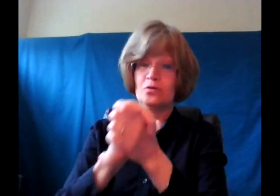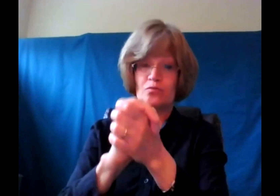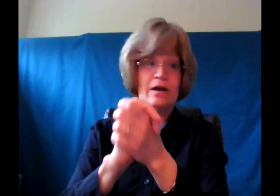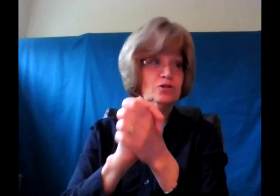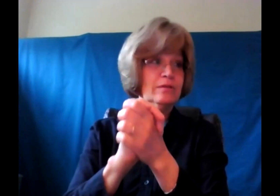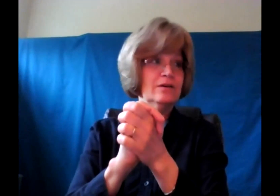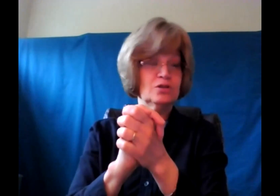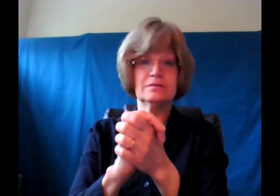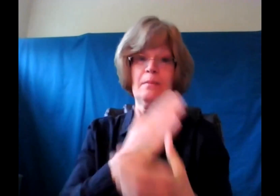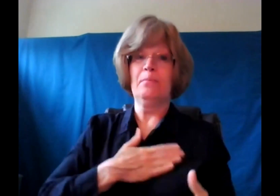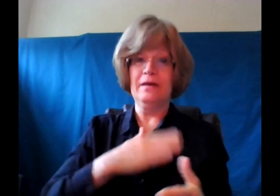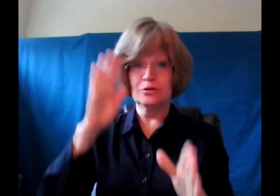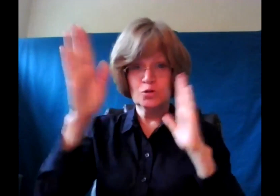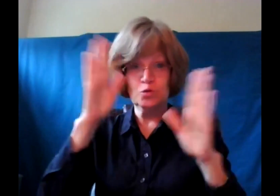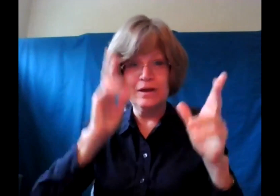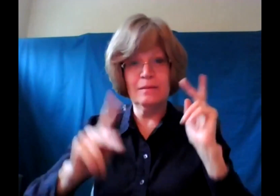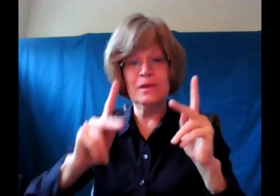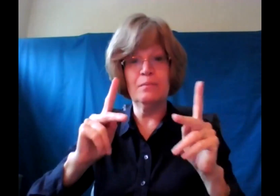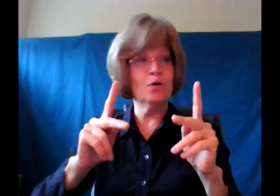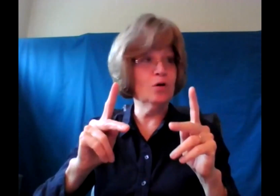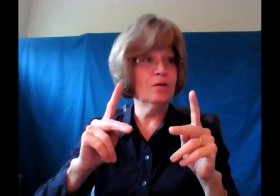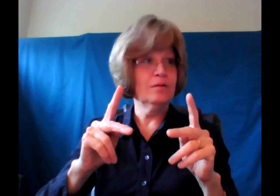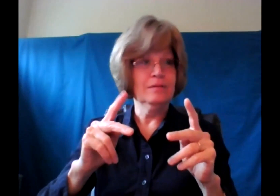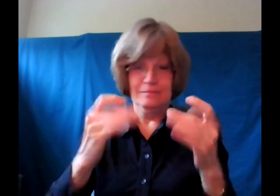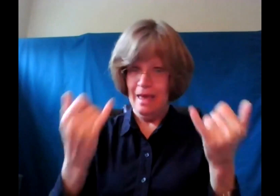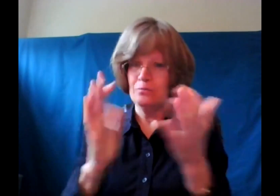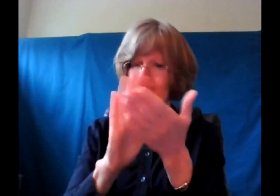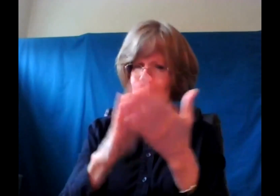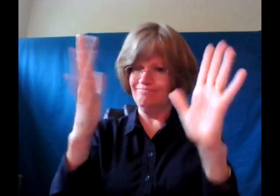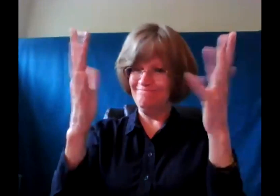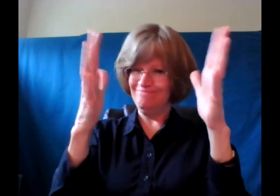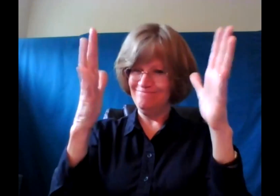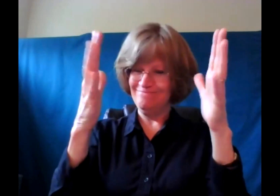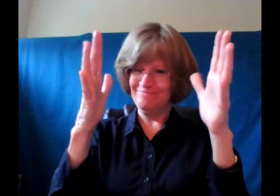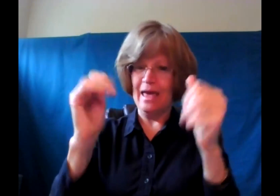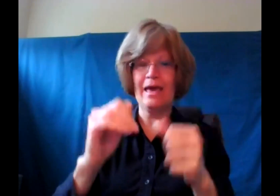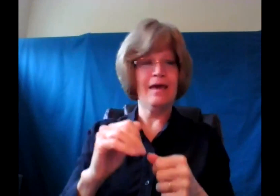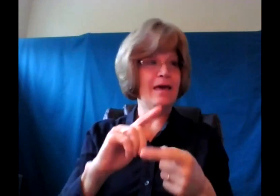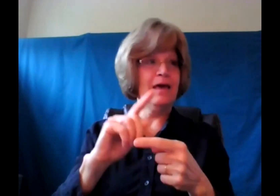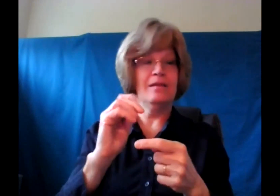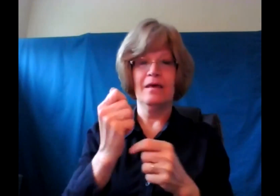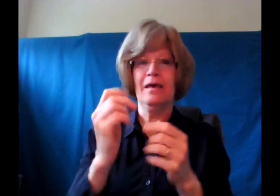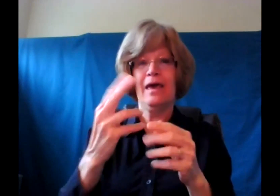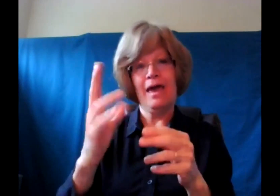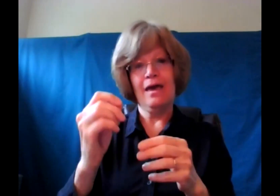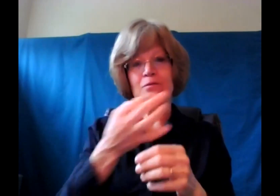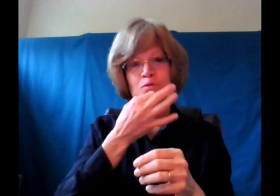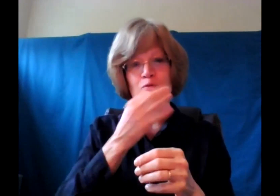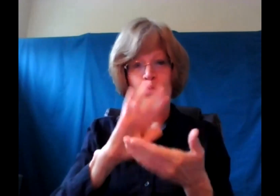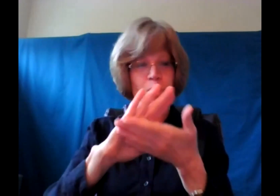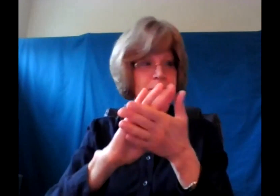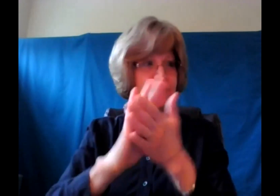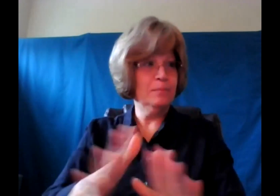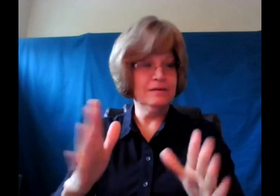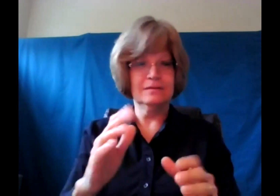Congratulations. We greet these folks you can do it now, and at the passing of peace in a few moments. You may return to your